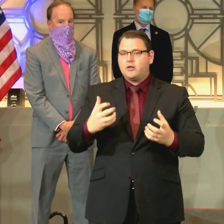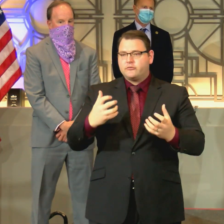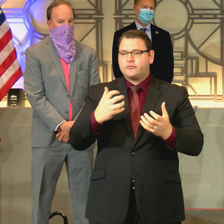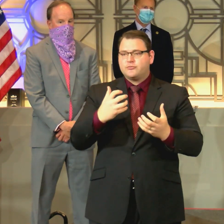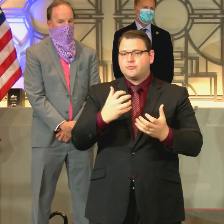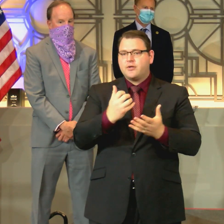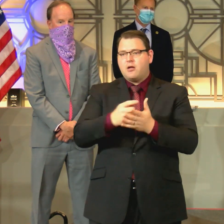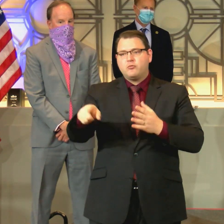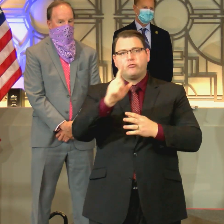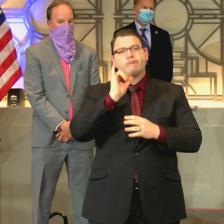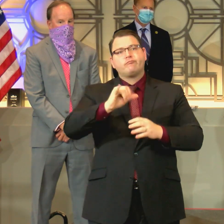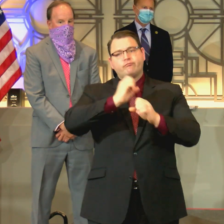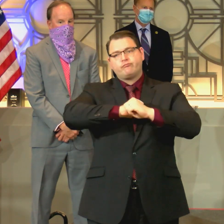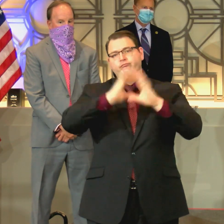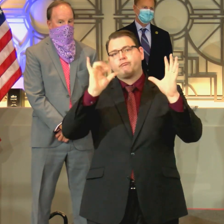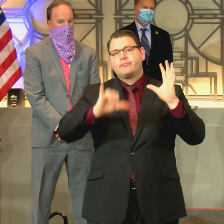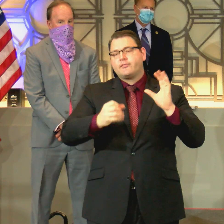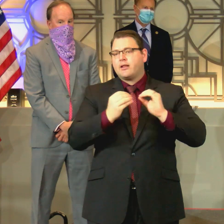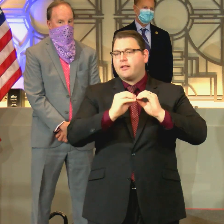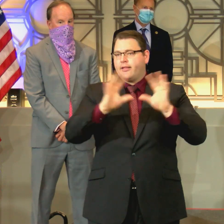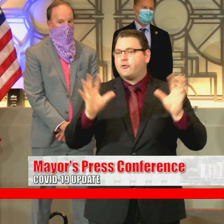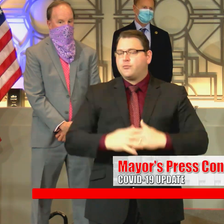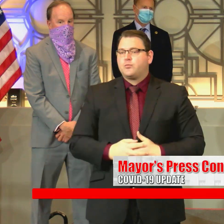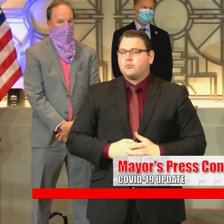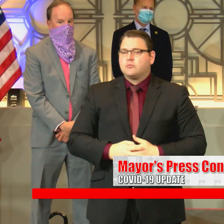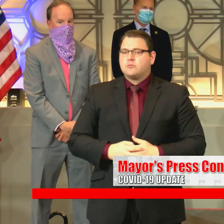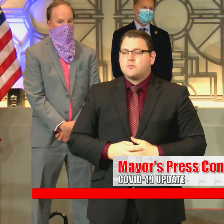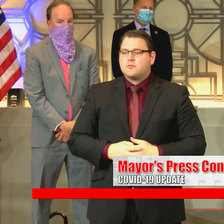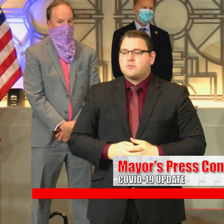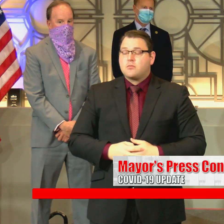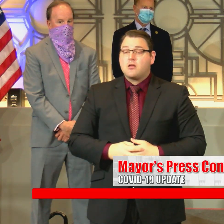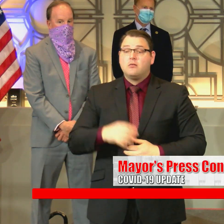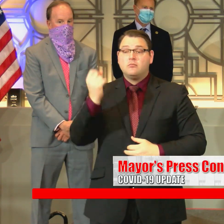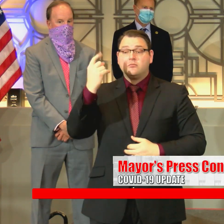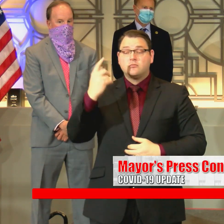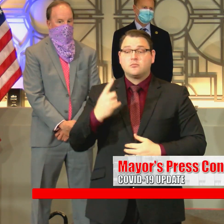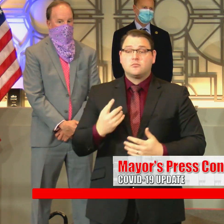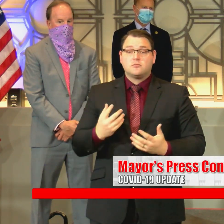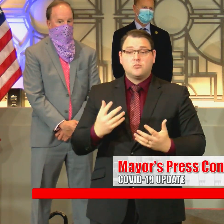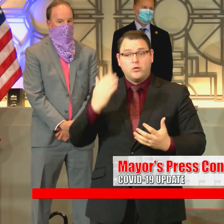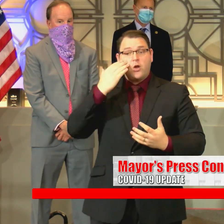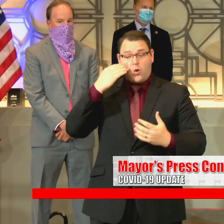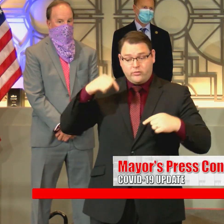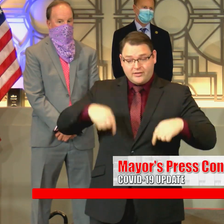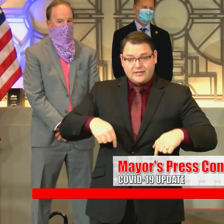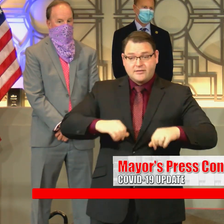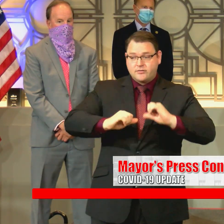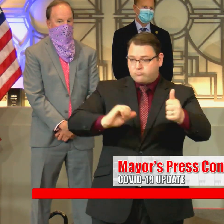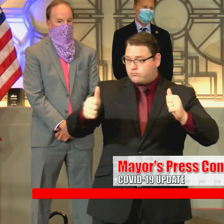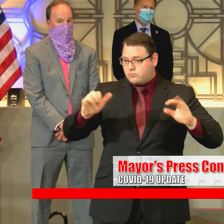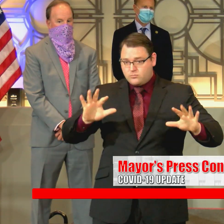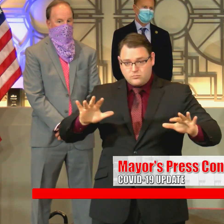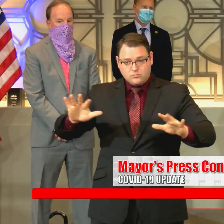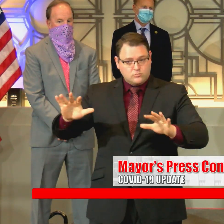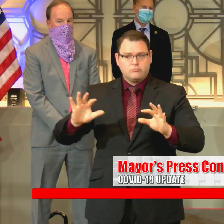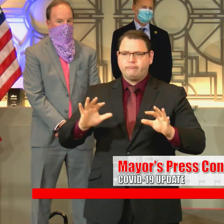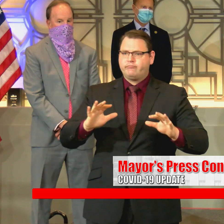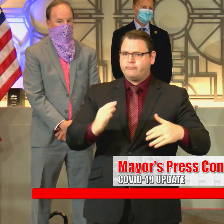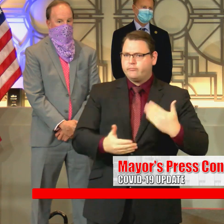providing to you. So we know things are working. The overwhelming majority of people